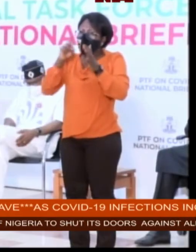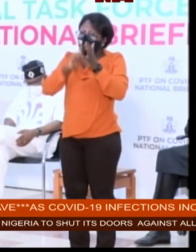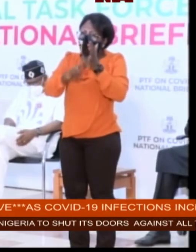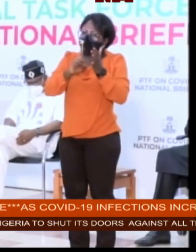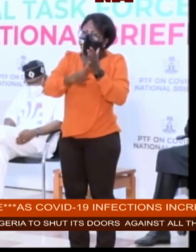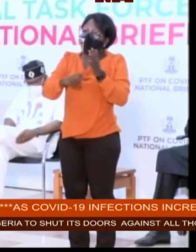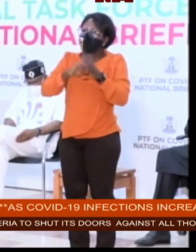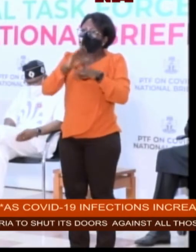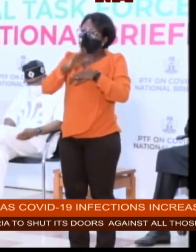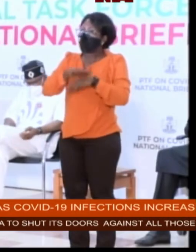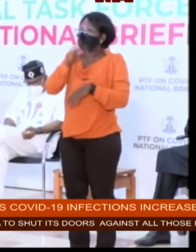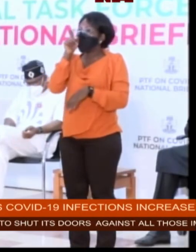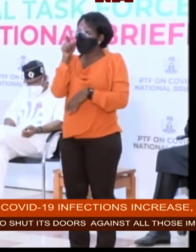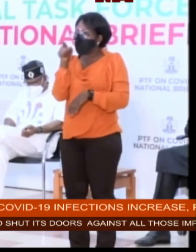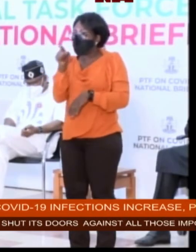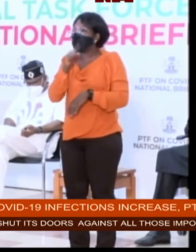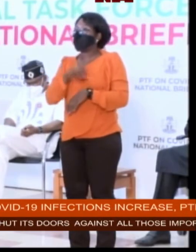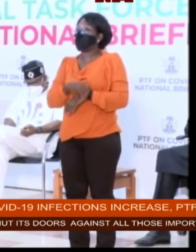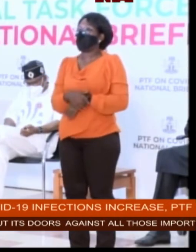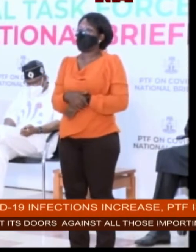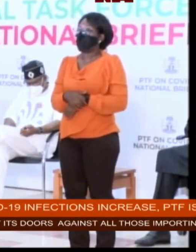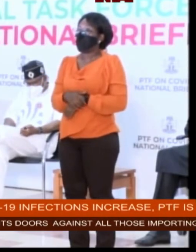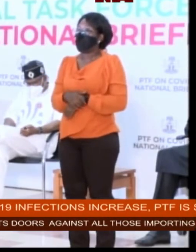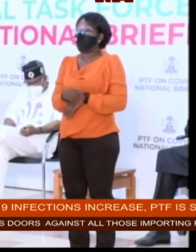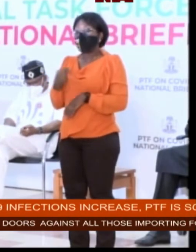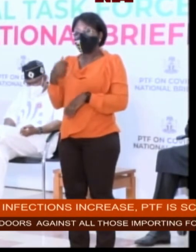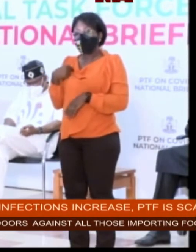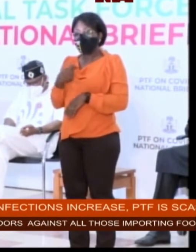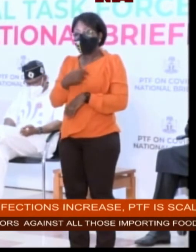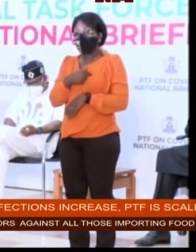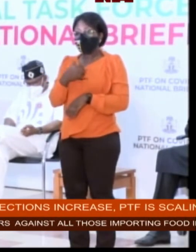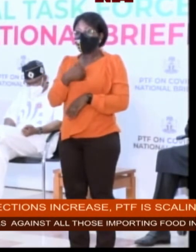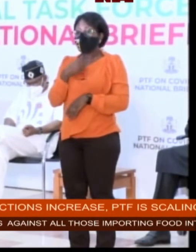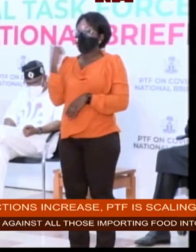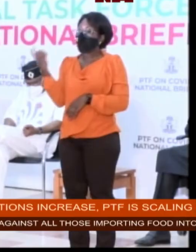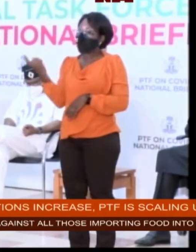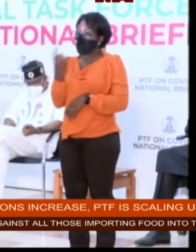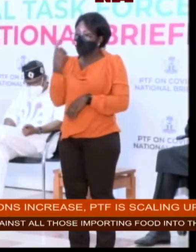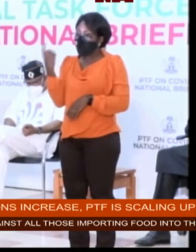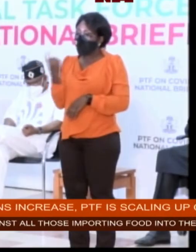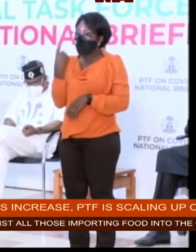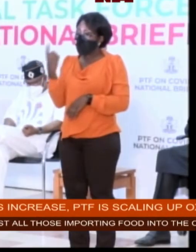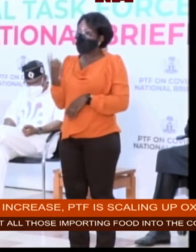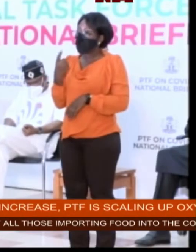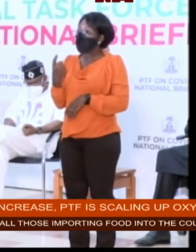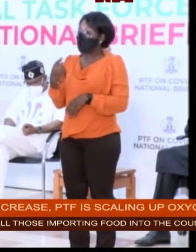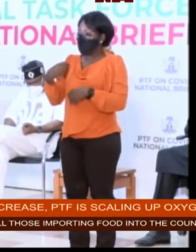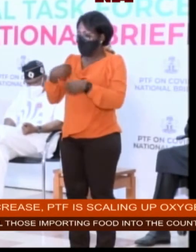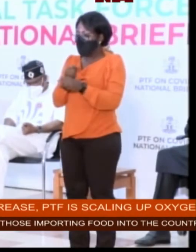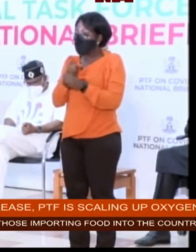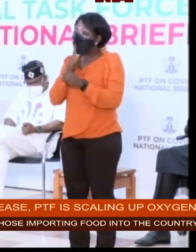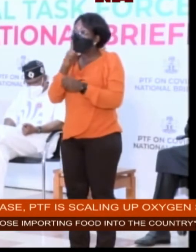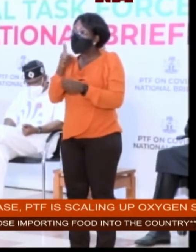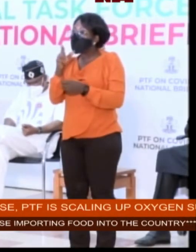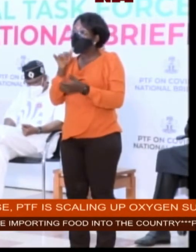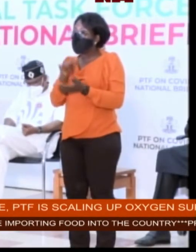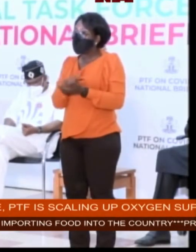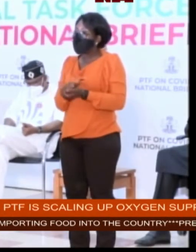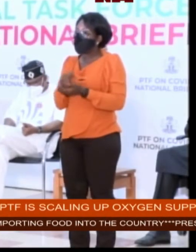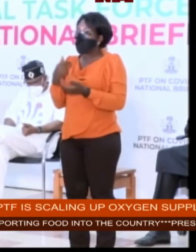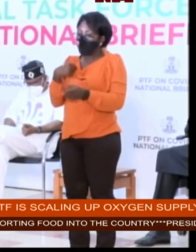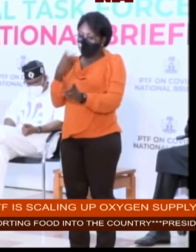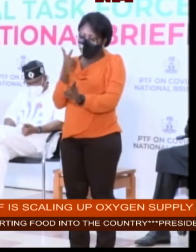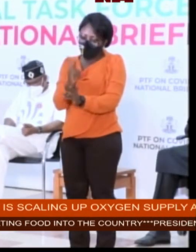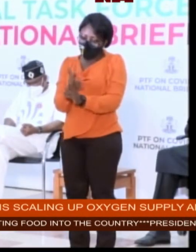And we have always, with the directive of the Honorable Minister, been ensuring that